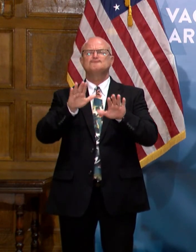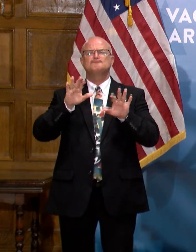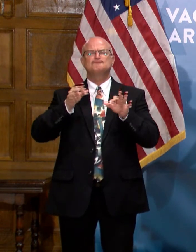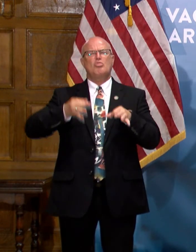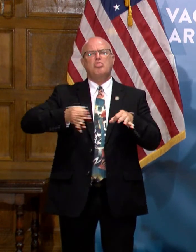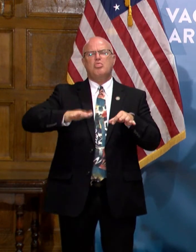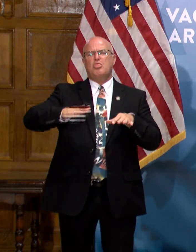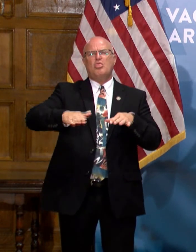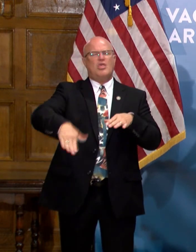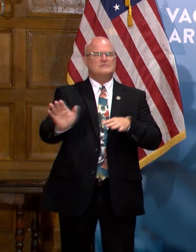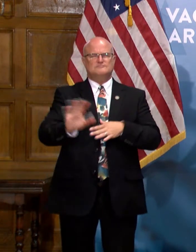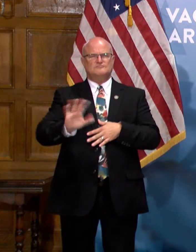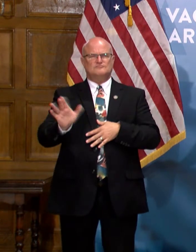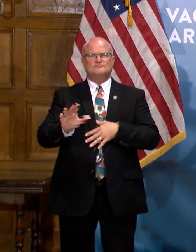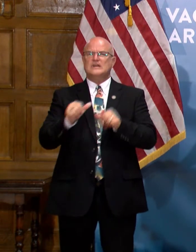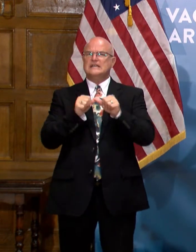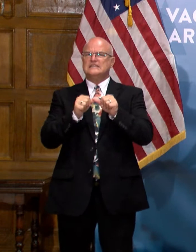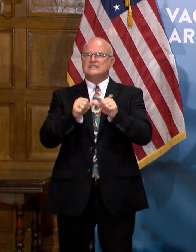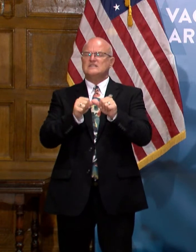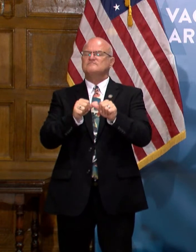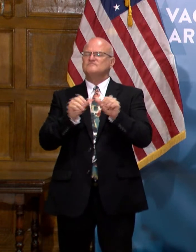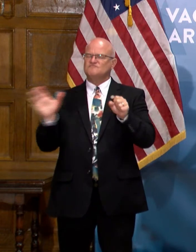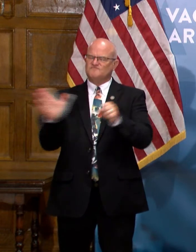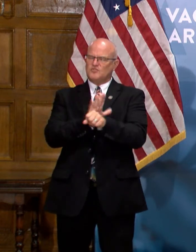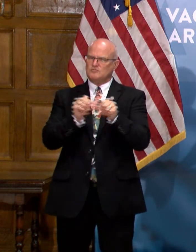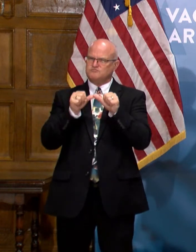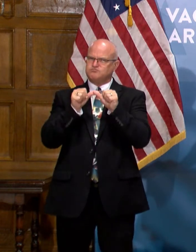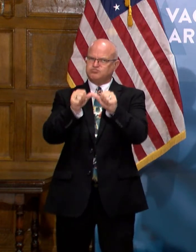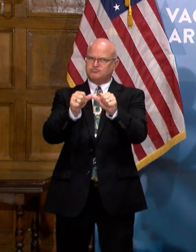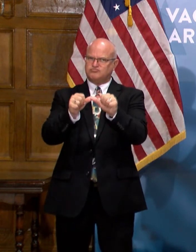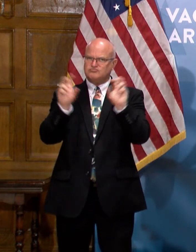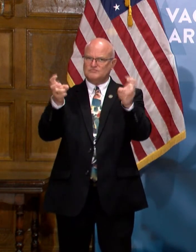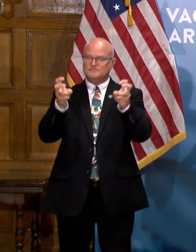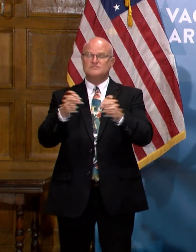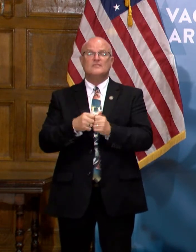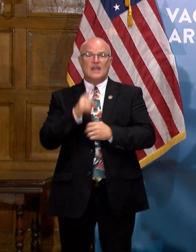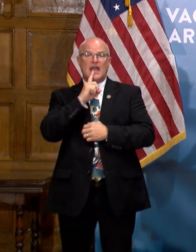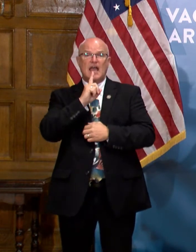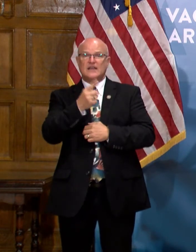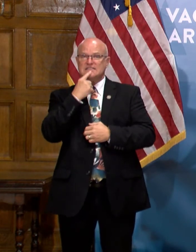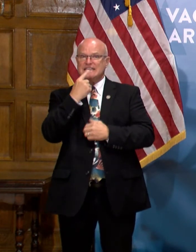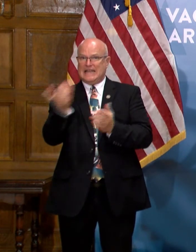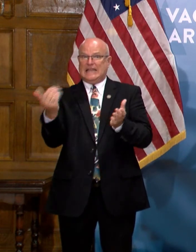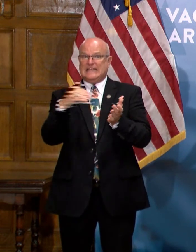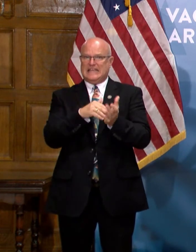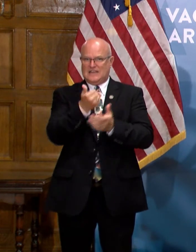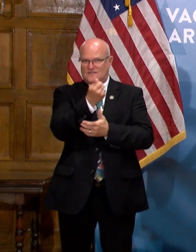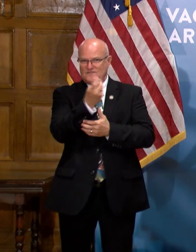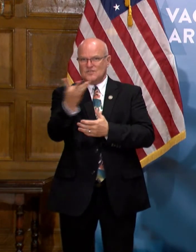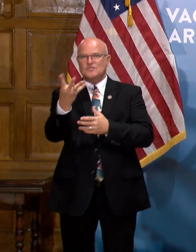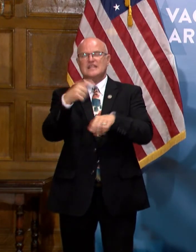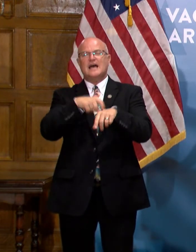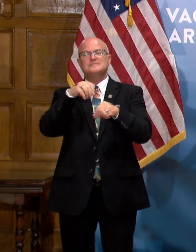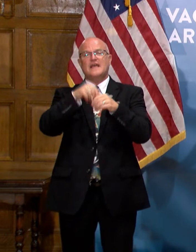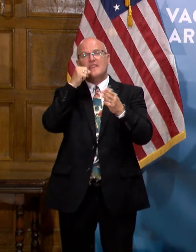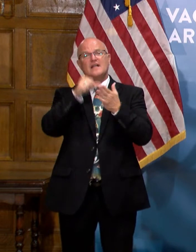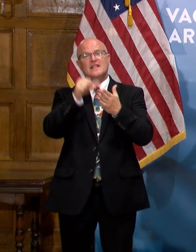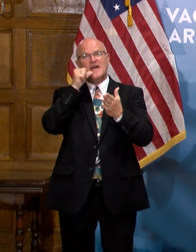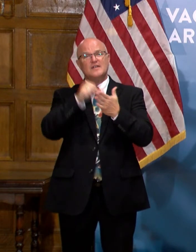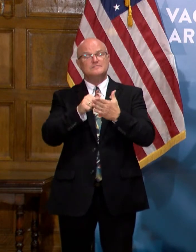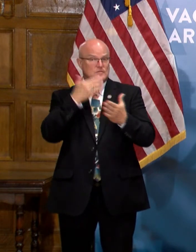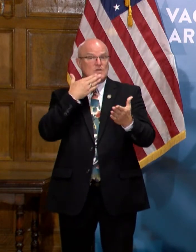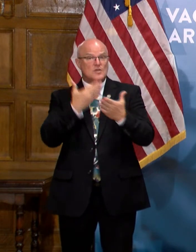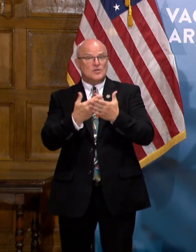are doing and keep going at it full force," end quote. She actually reiterated that a couple times. It was a very encouraging